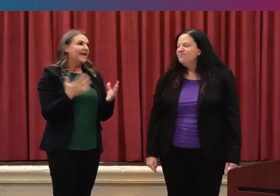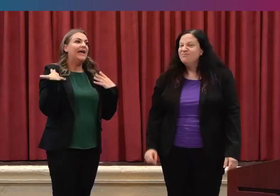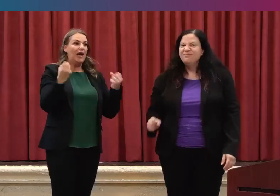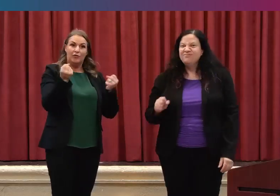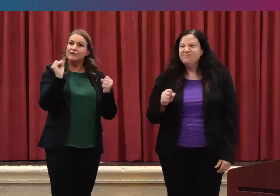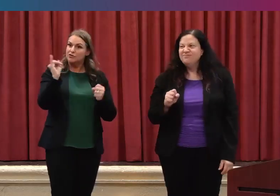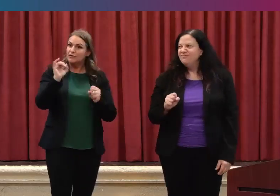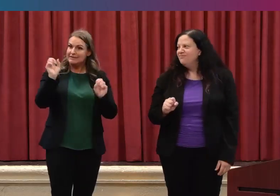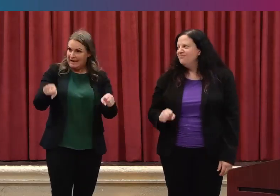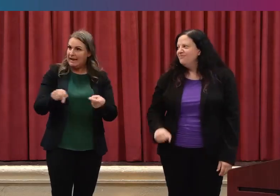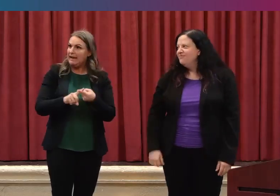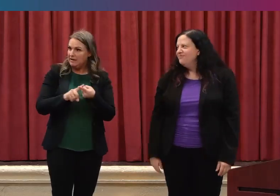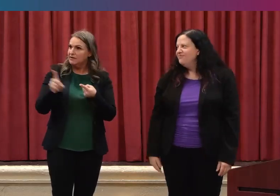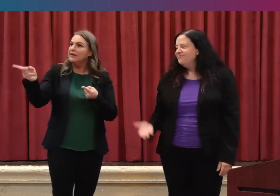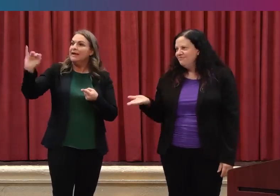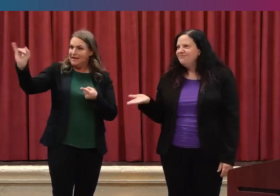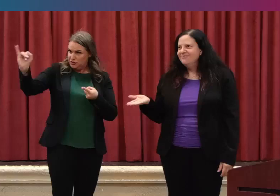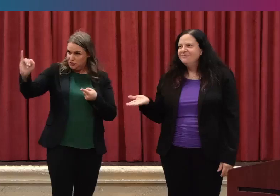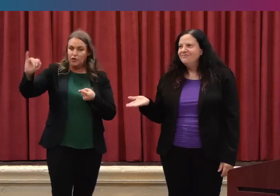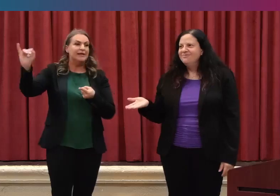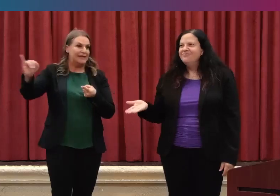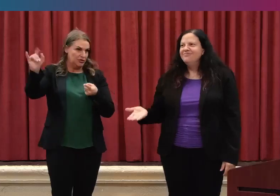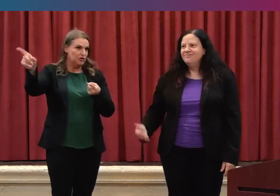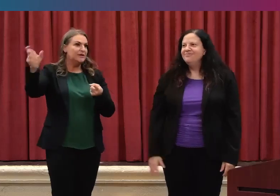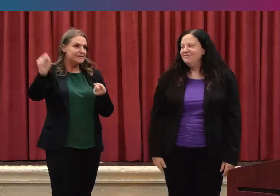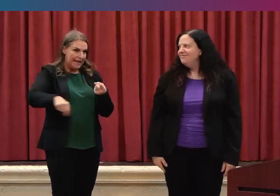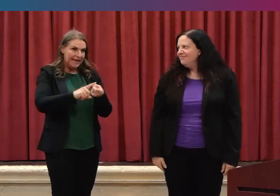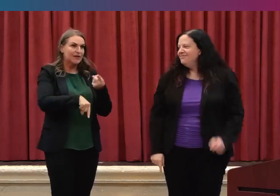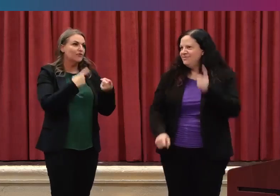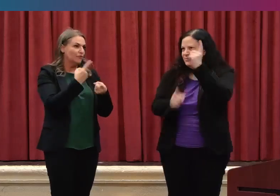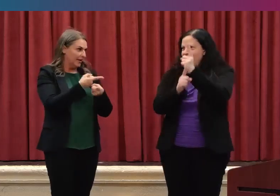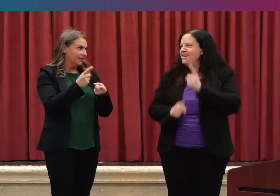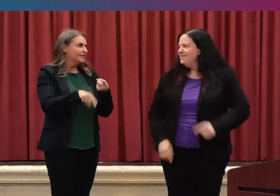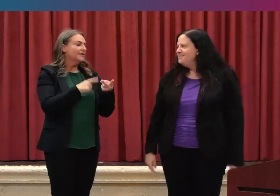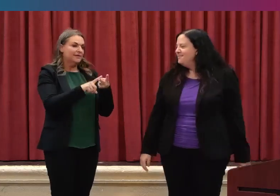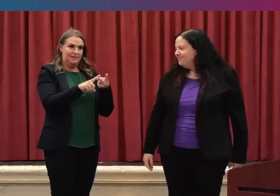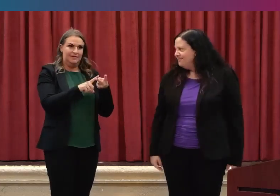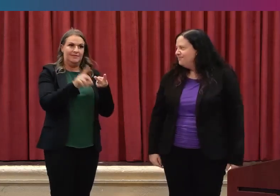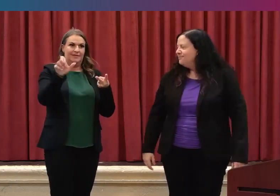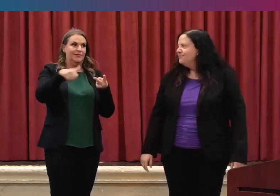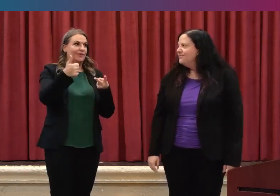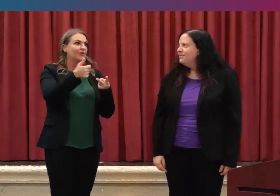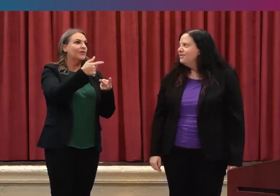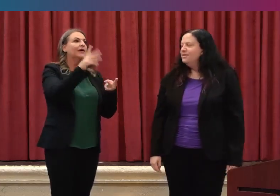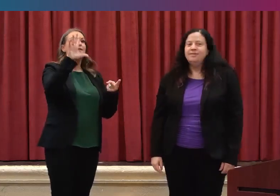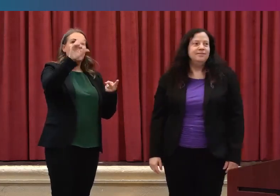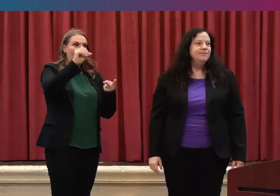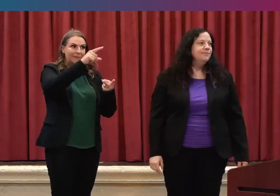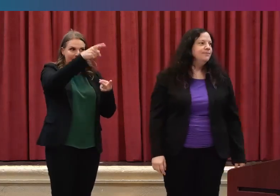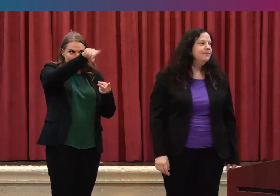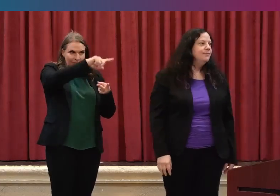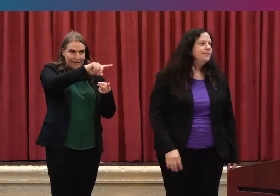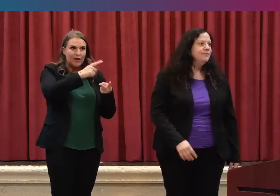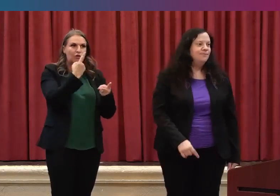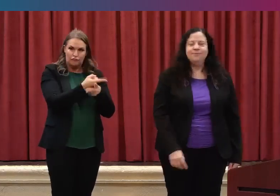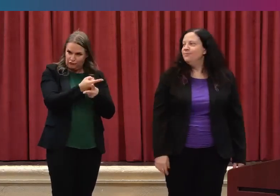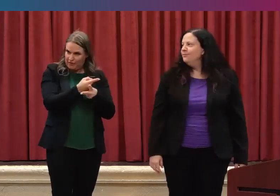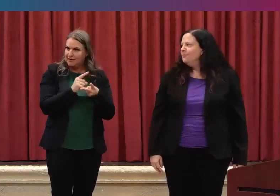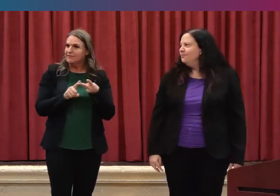services? It could be the health insurance company. I see a lot of you saying that. The company out there